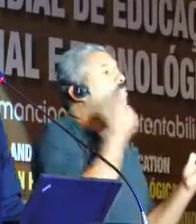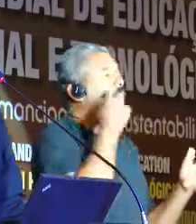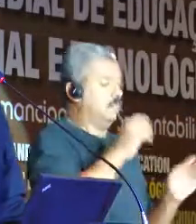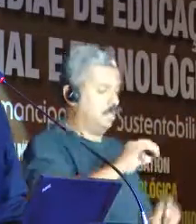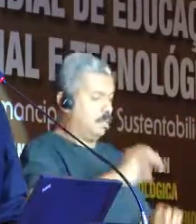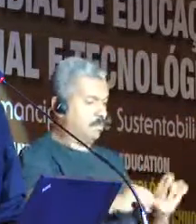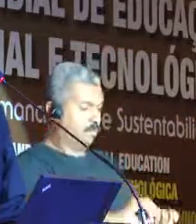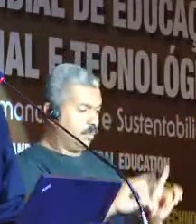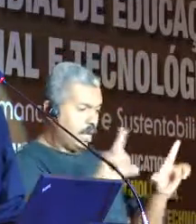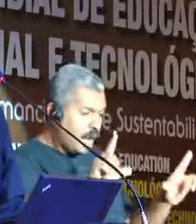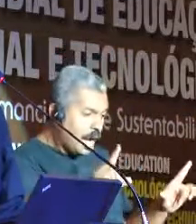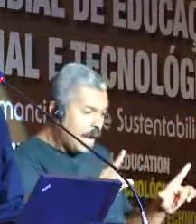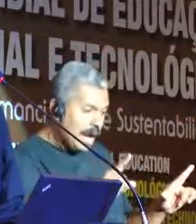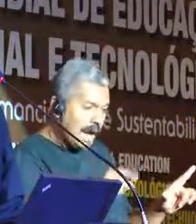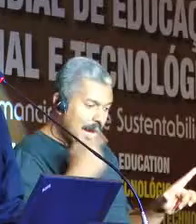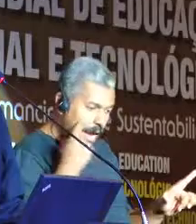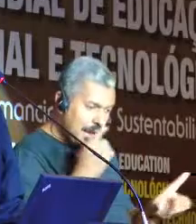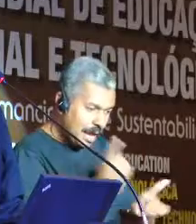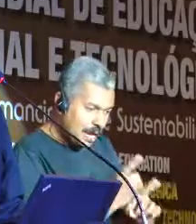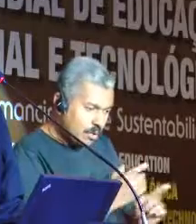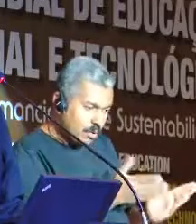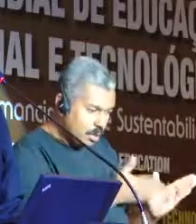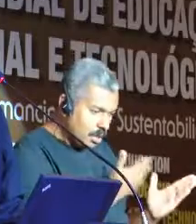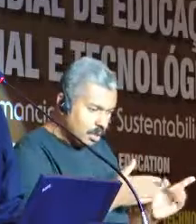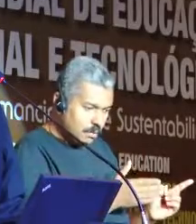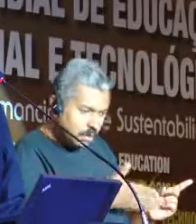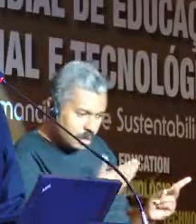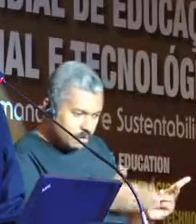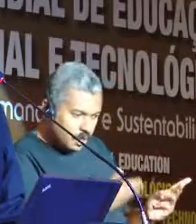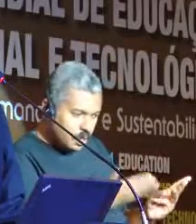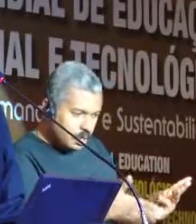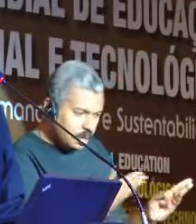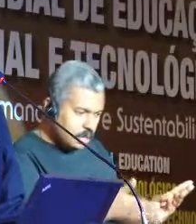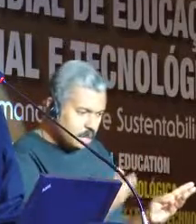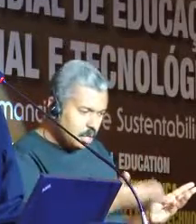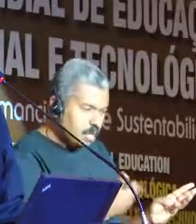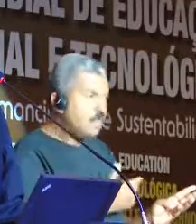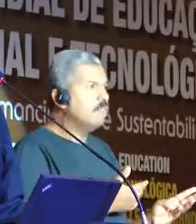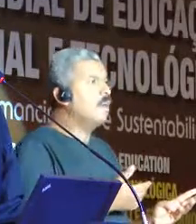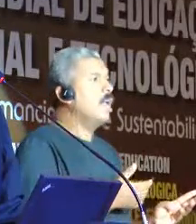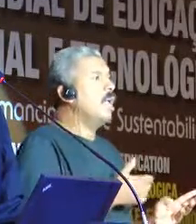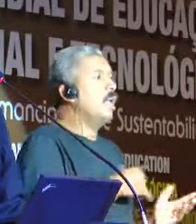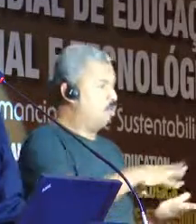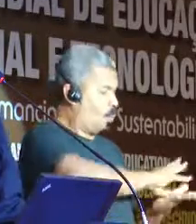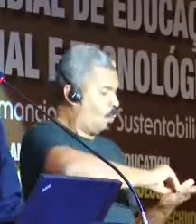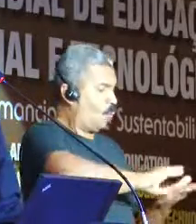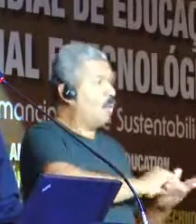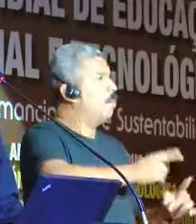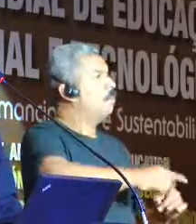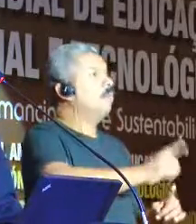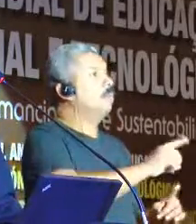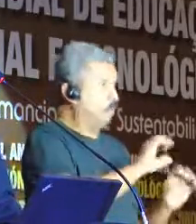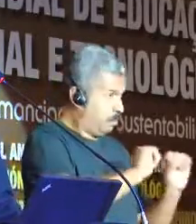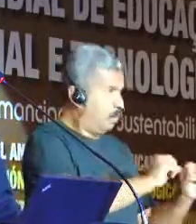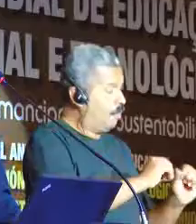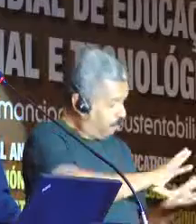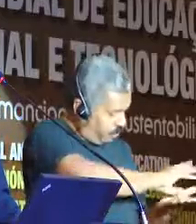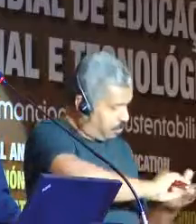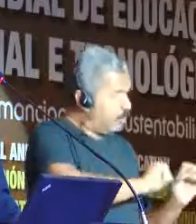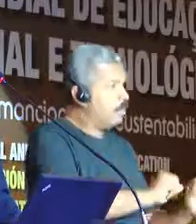with references to 100,000 books that can be freely available to students.